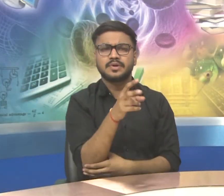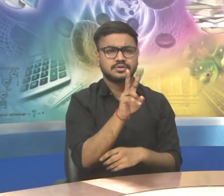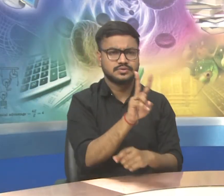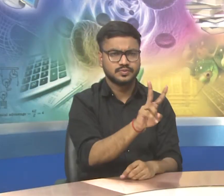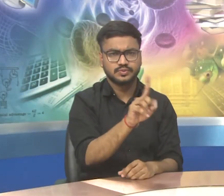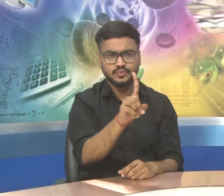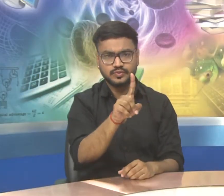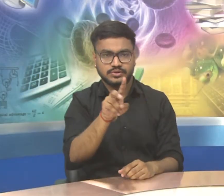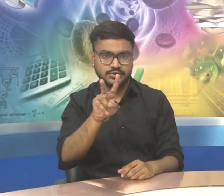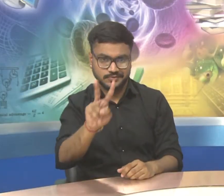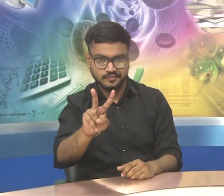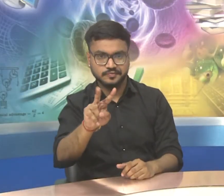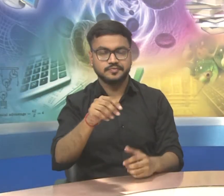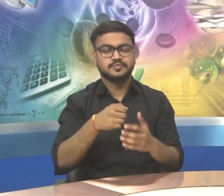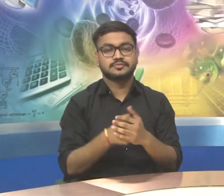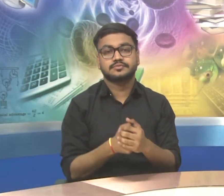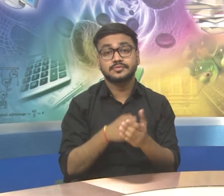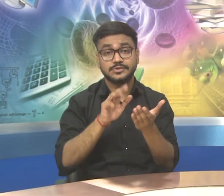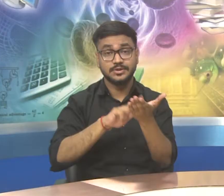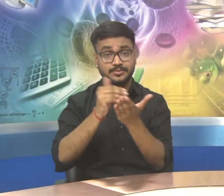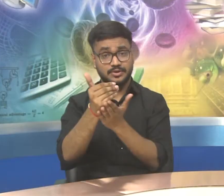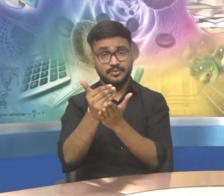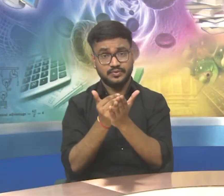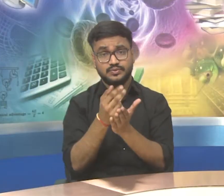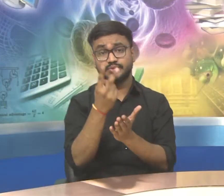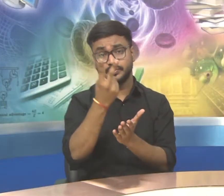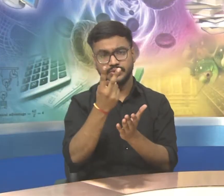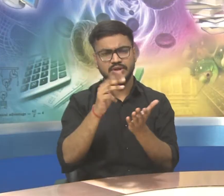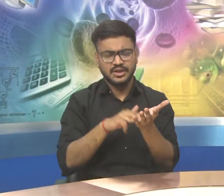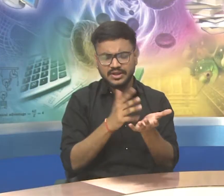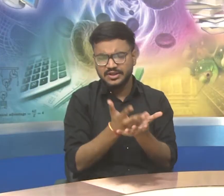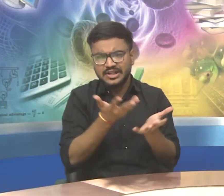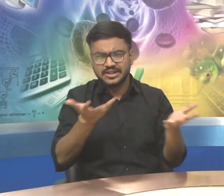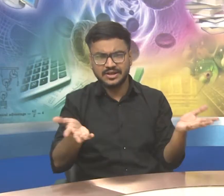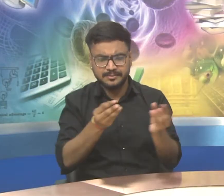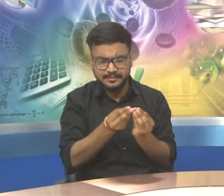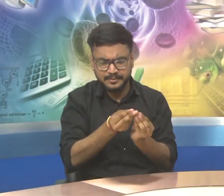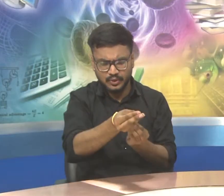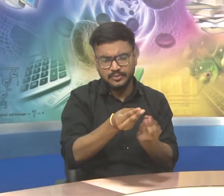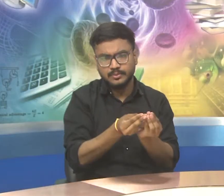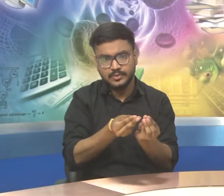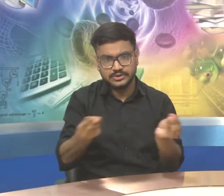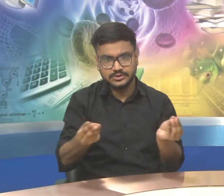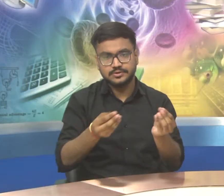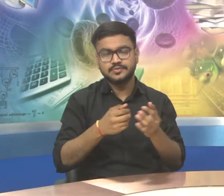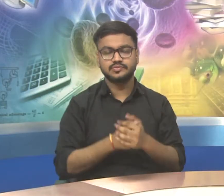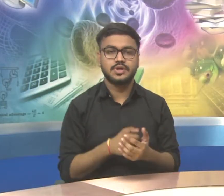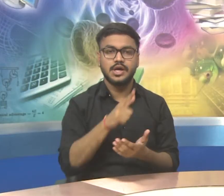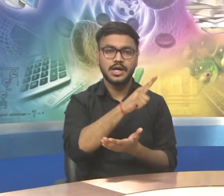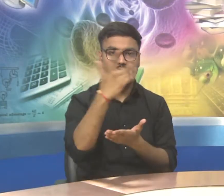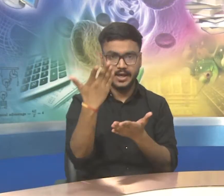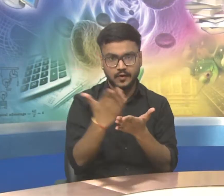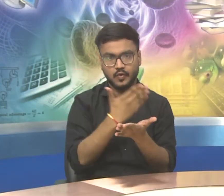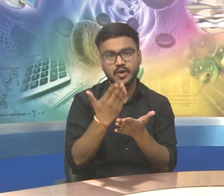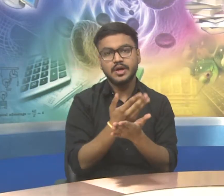Class 10th, book number 212, module number 2, Matter in our